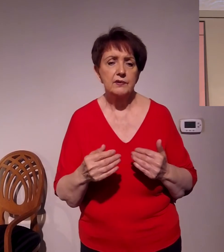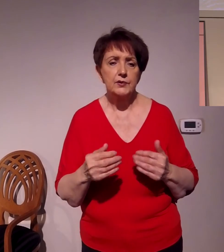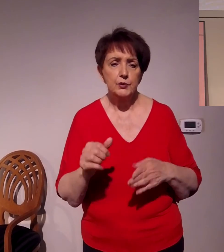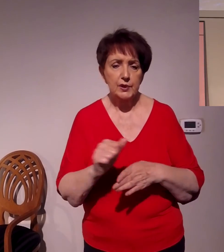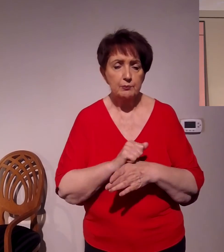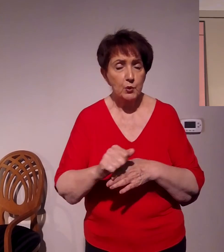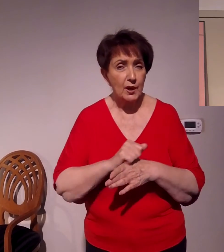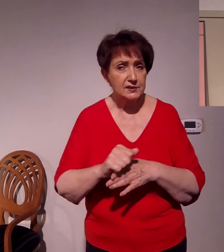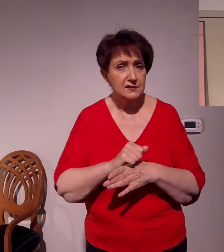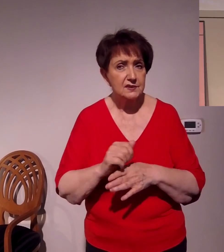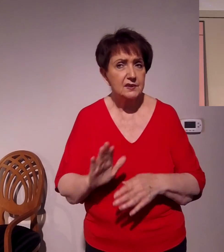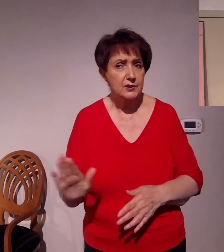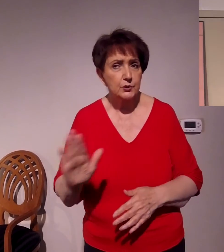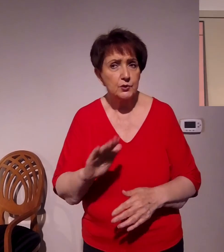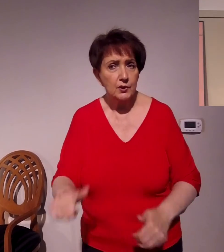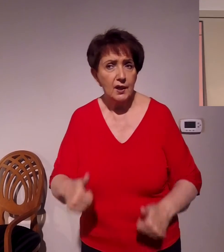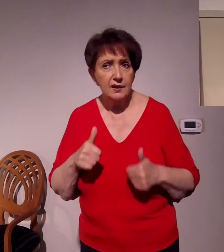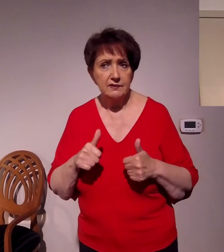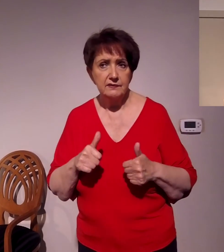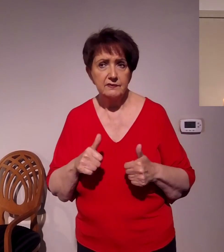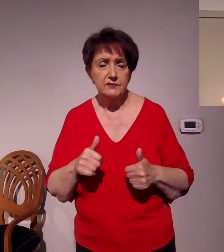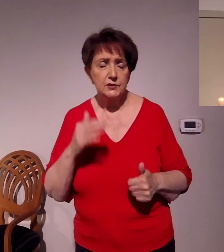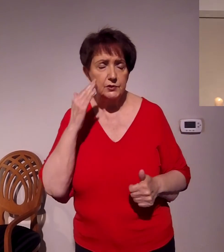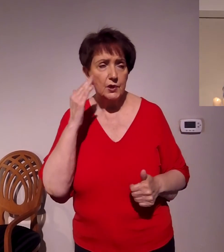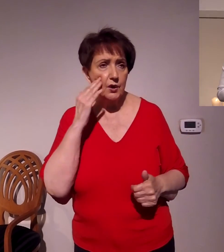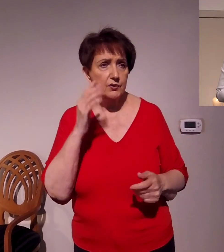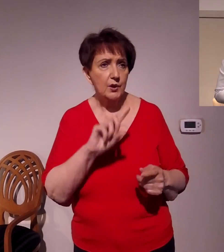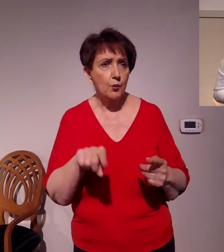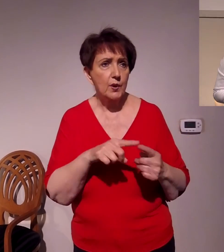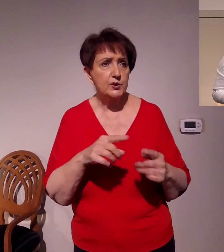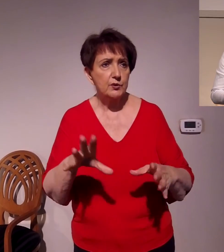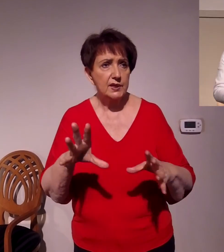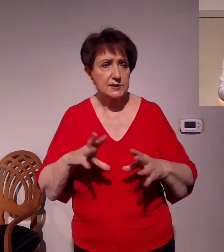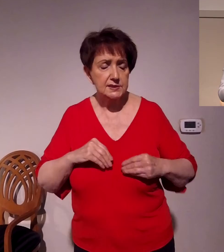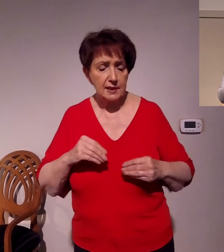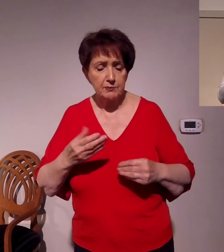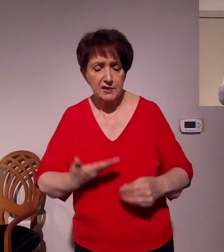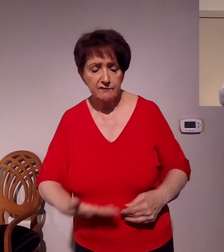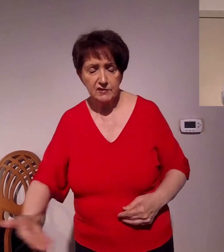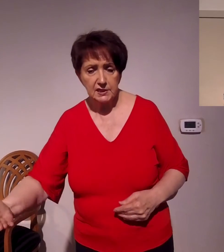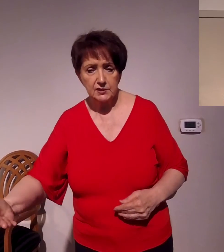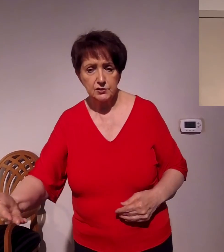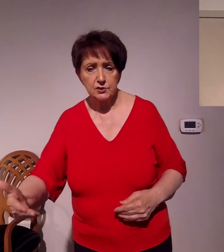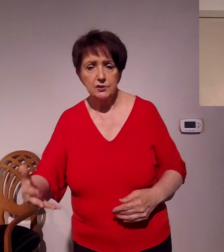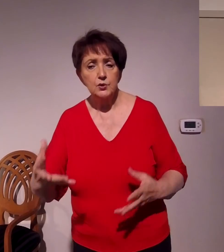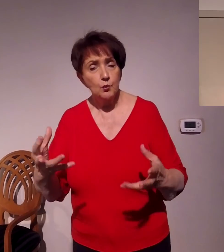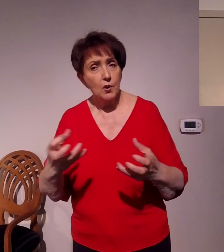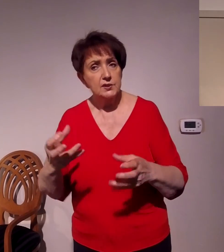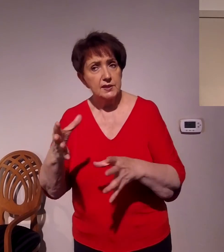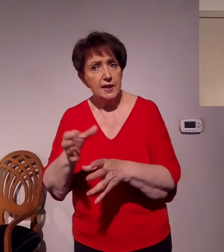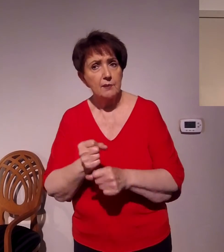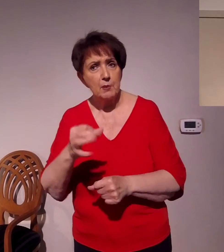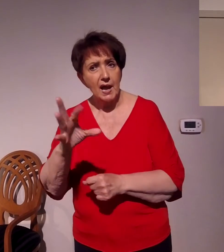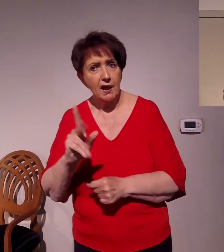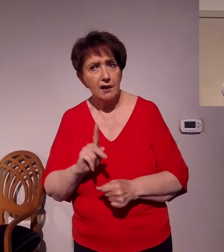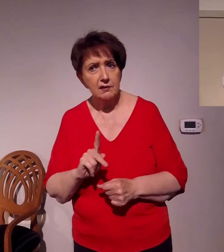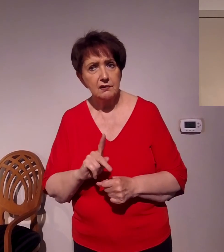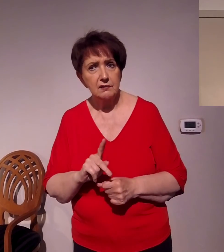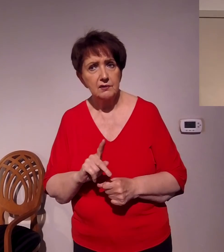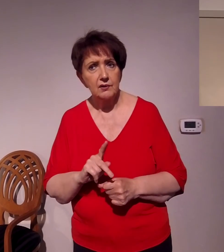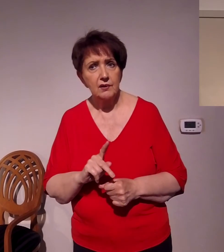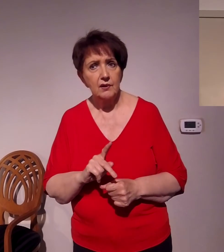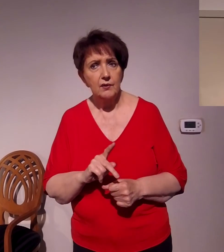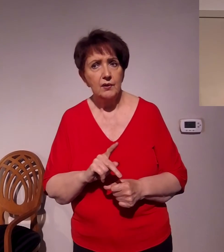practice to know that when you accept the invitation and want to receive,